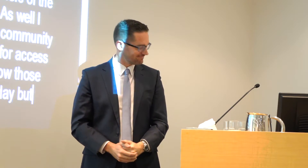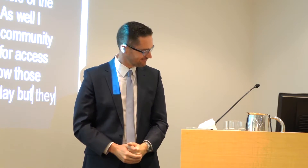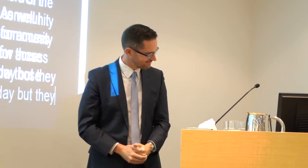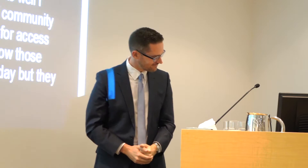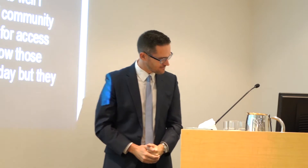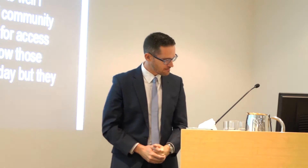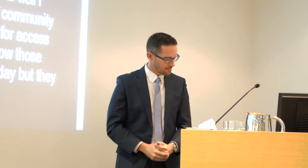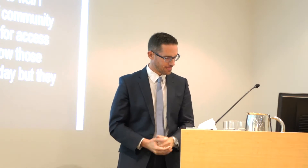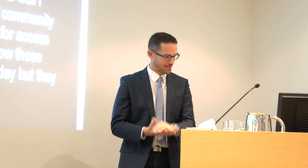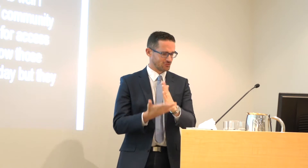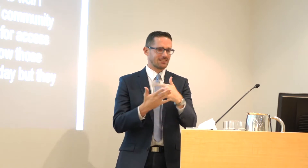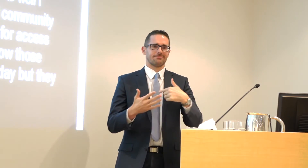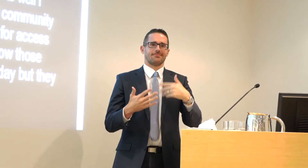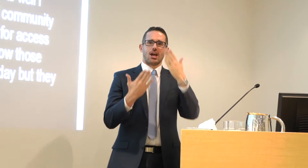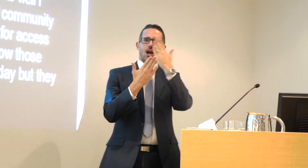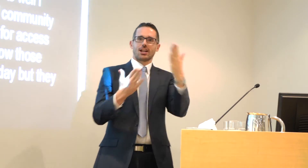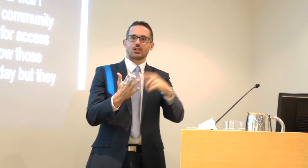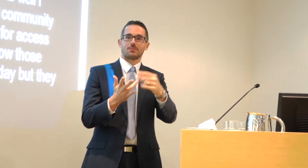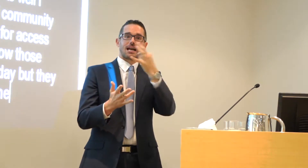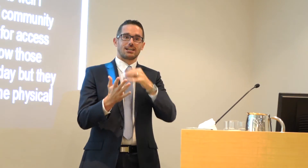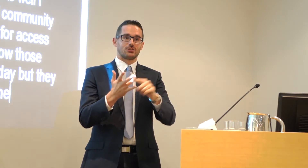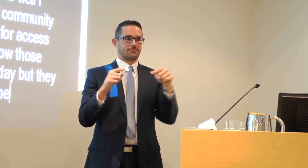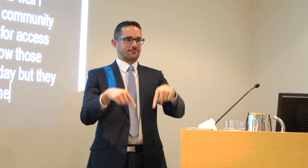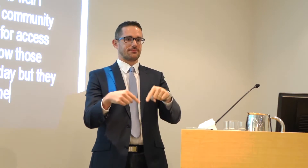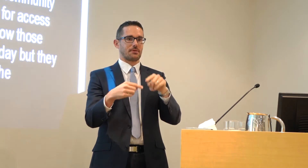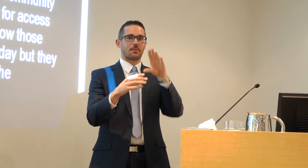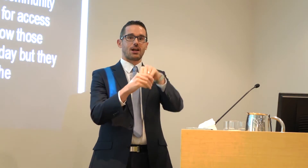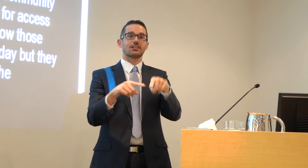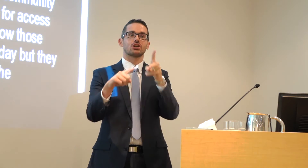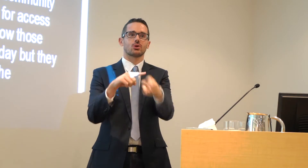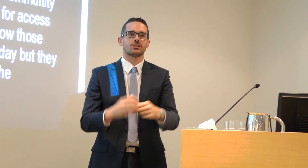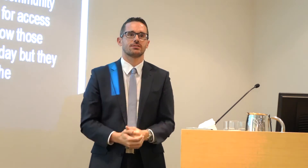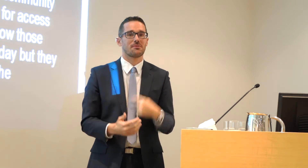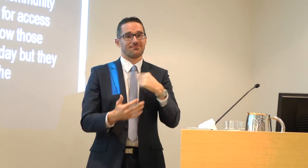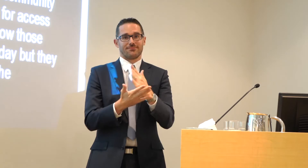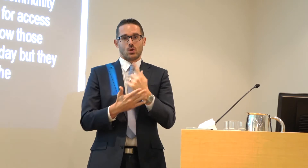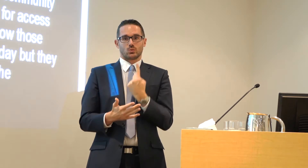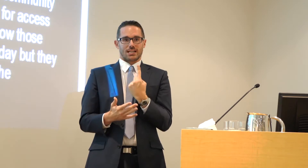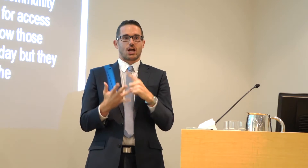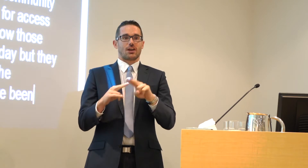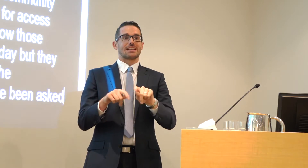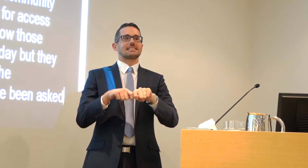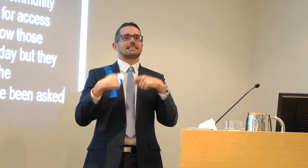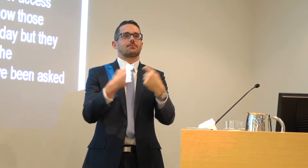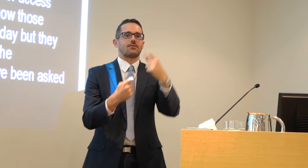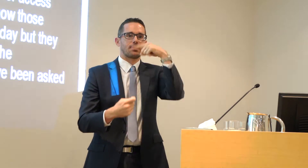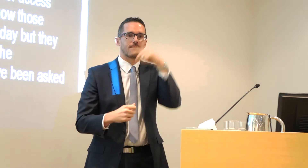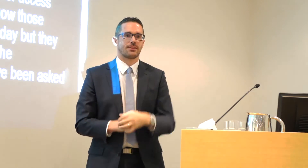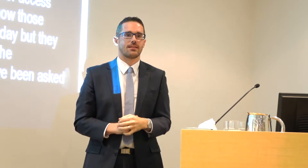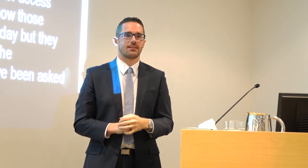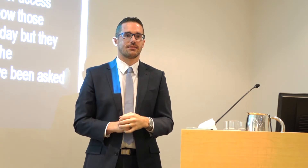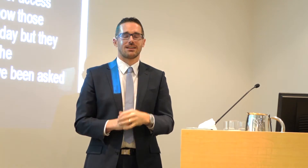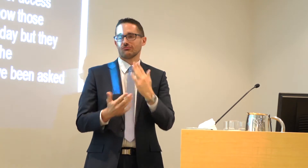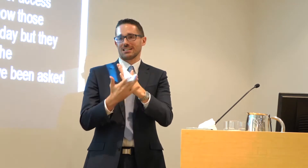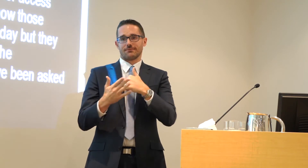project and the philosophies of this website. It's an honour to have been asked to be a part of this launch. I'm one of a